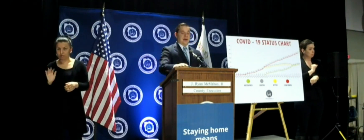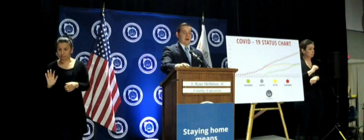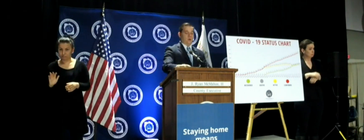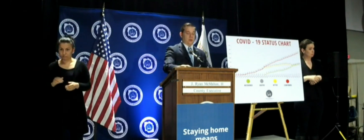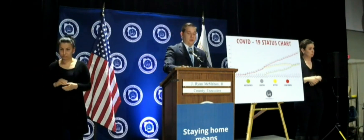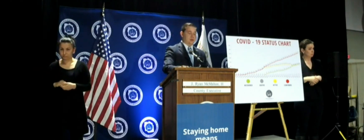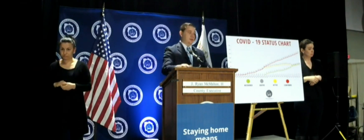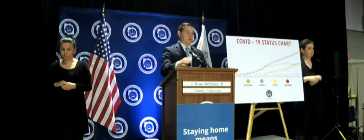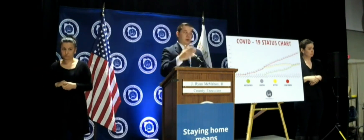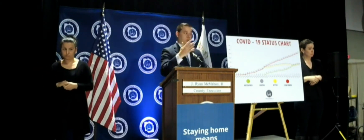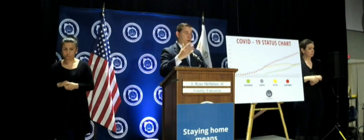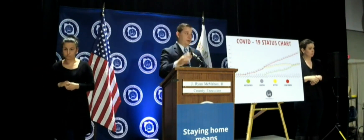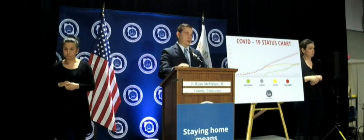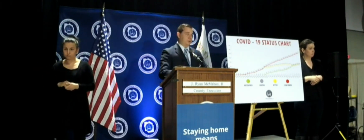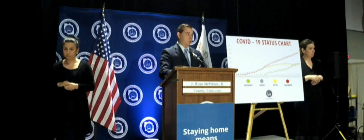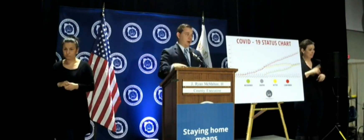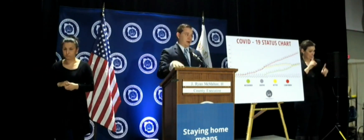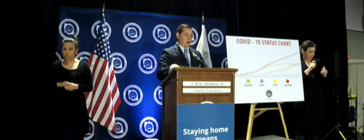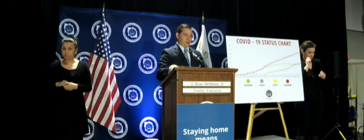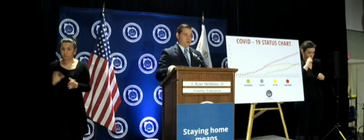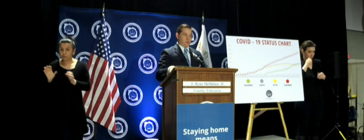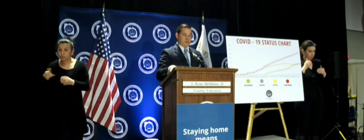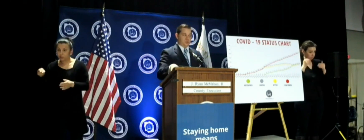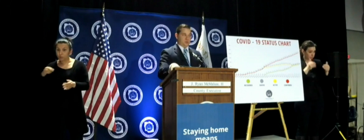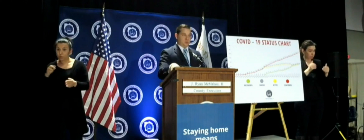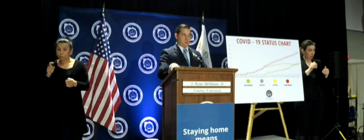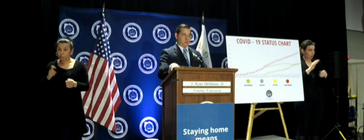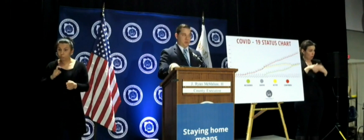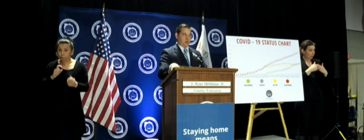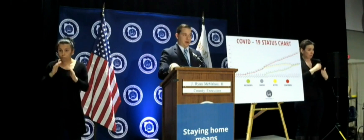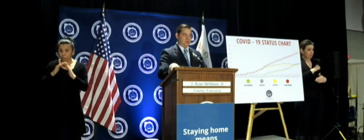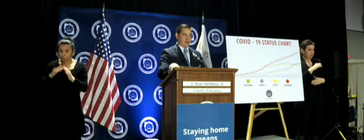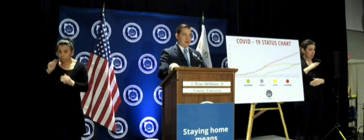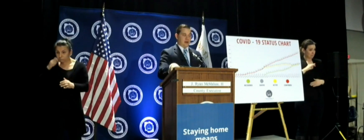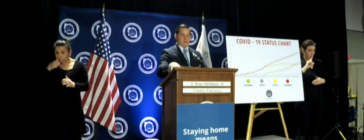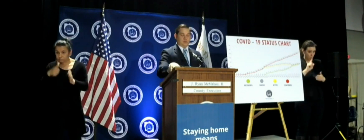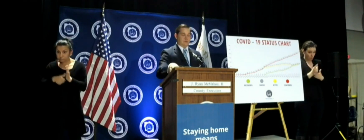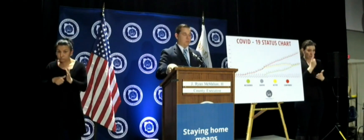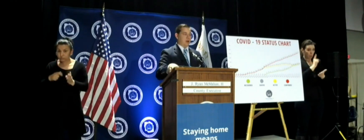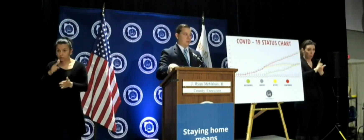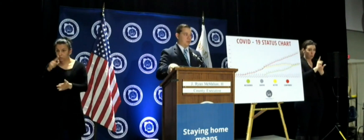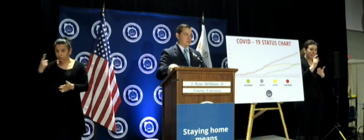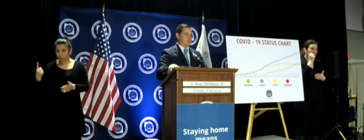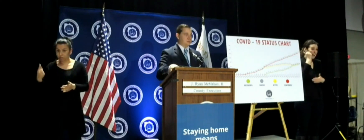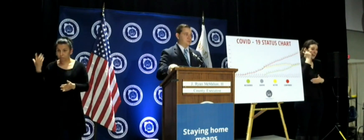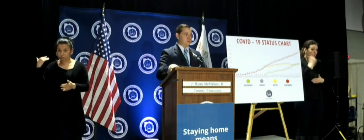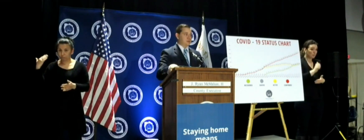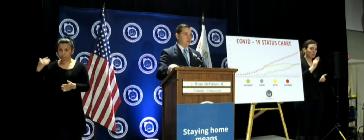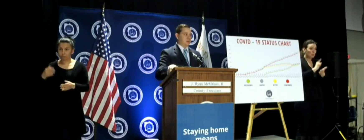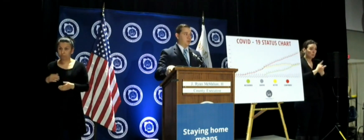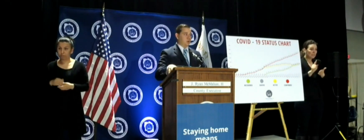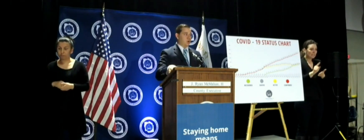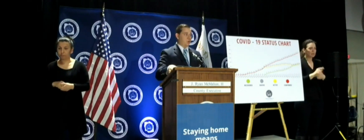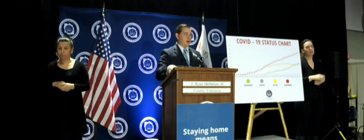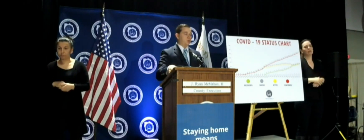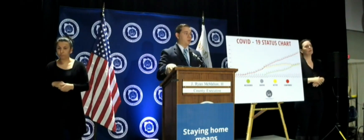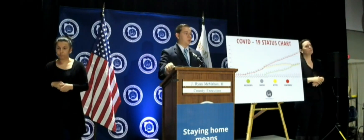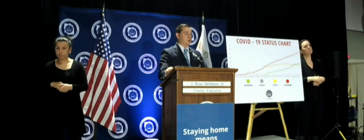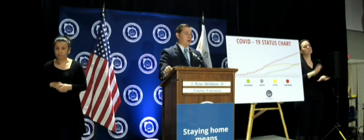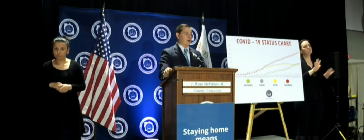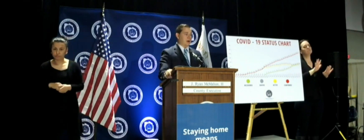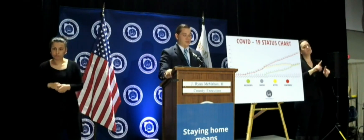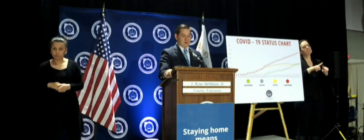right now, and that's a great point. But right now, we just really want to find out if we have a problem that's sitting there that we don't know